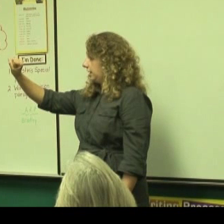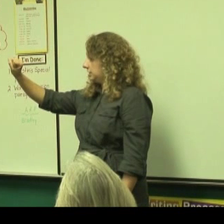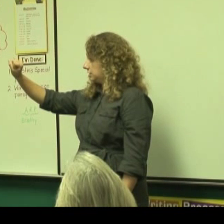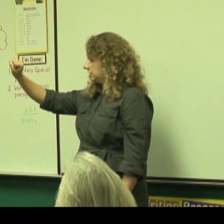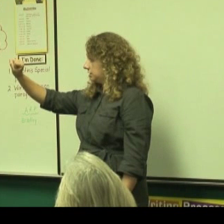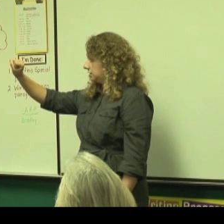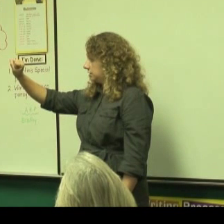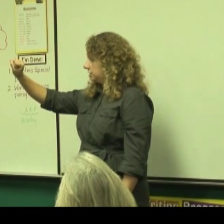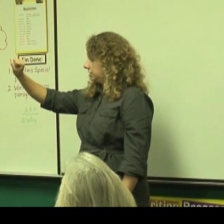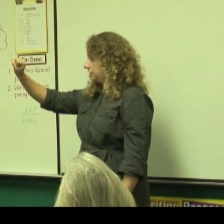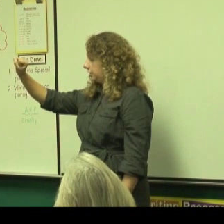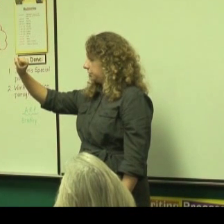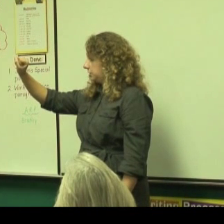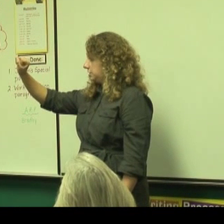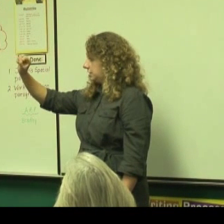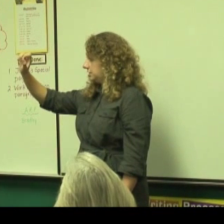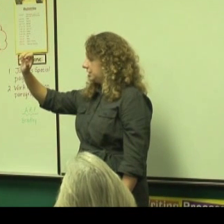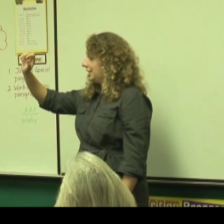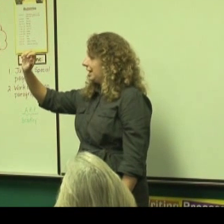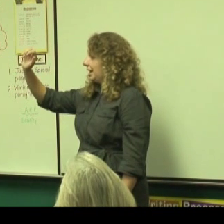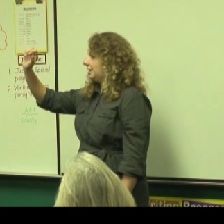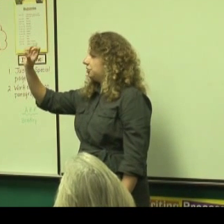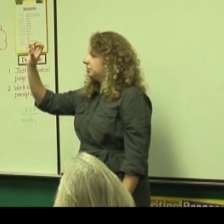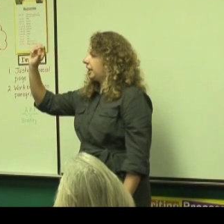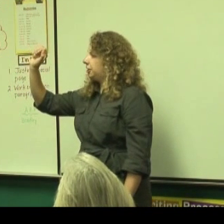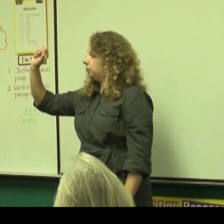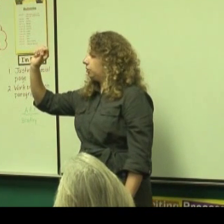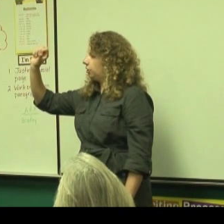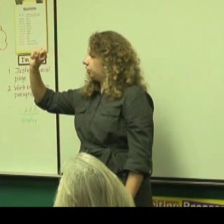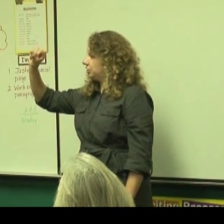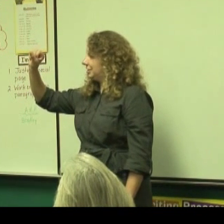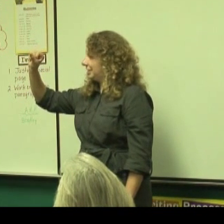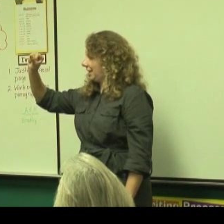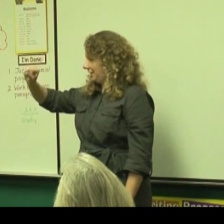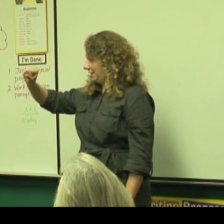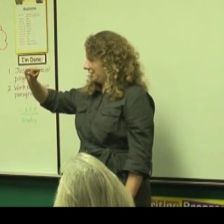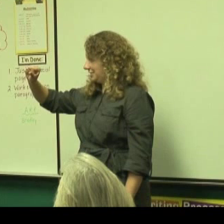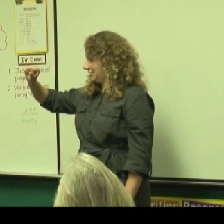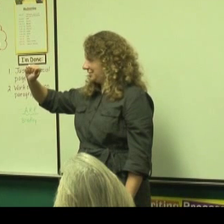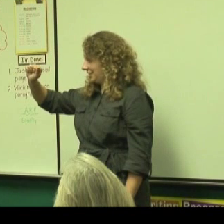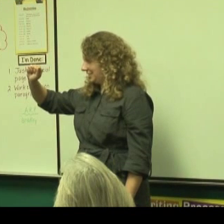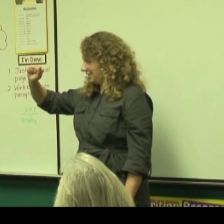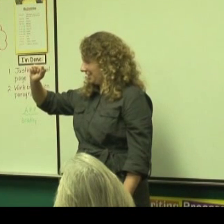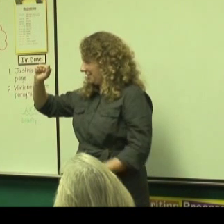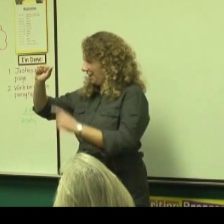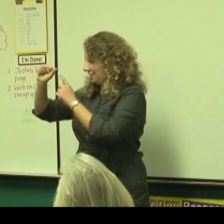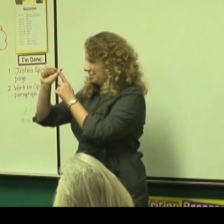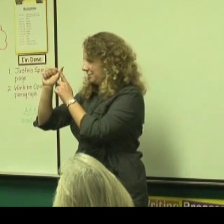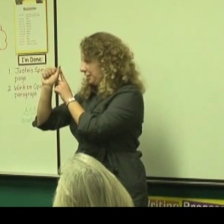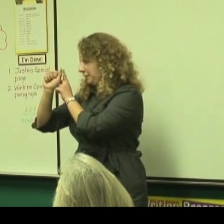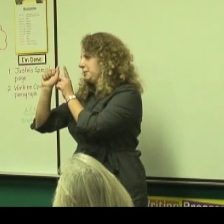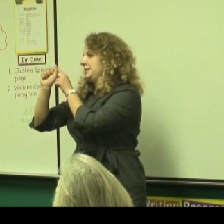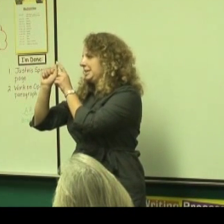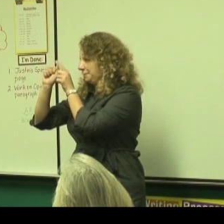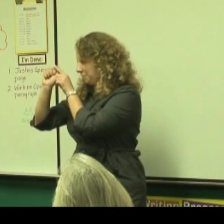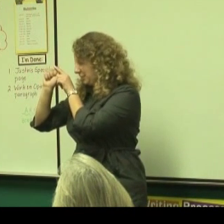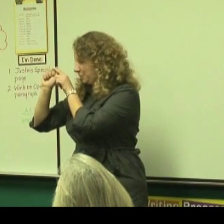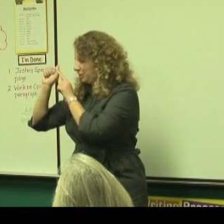S. Like where it's tucked in. And it'll take you longer to get it tucked in like that and to like keep this one